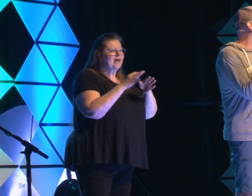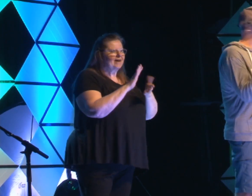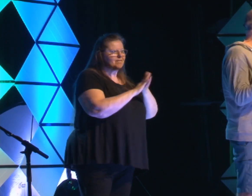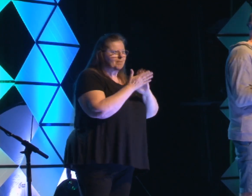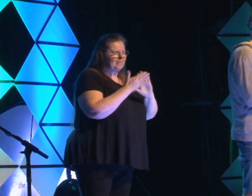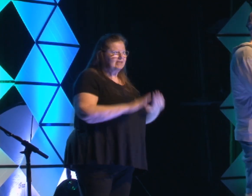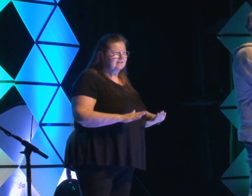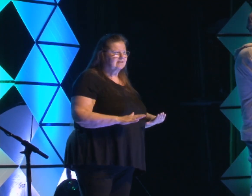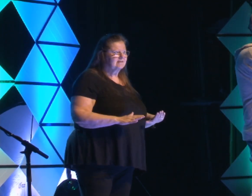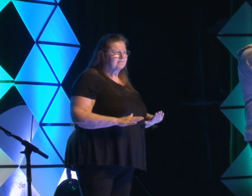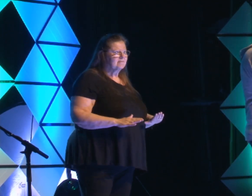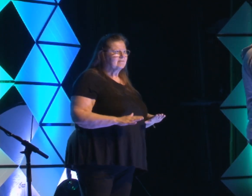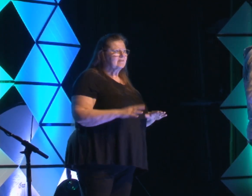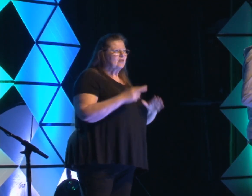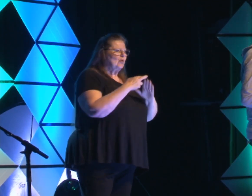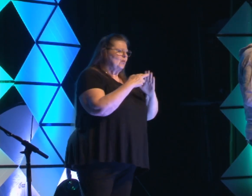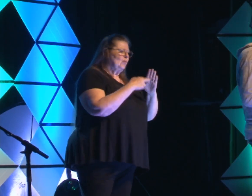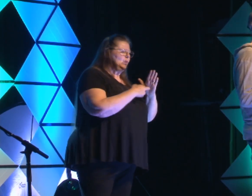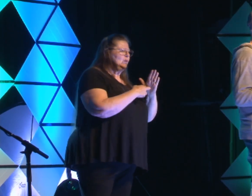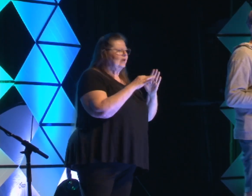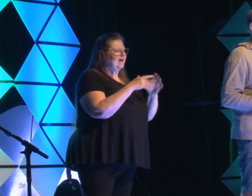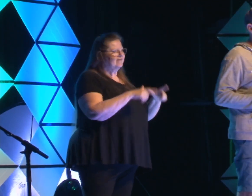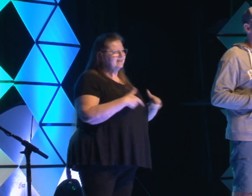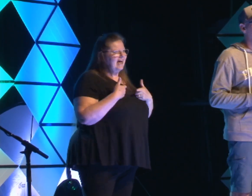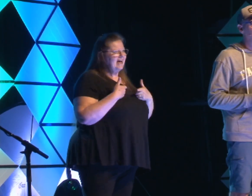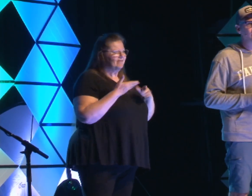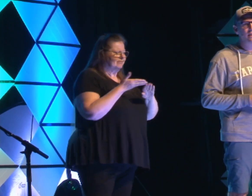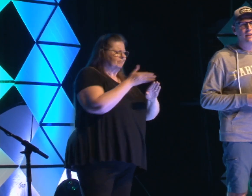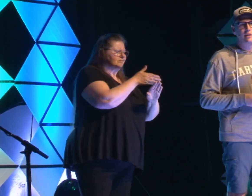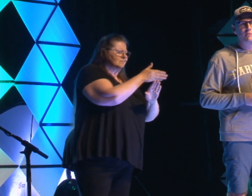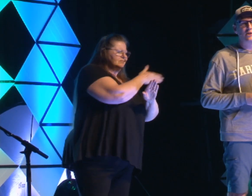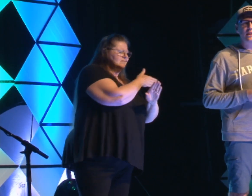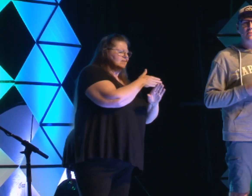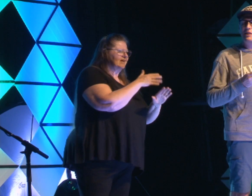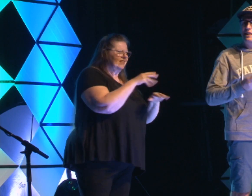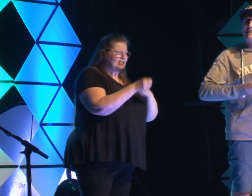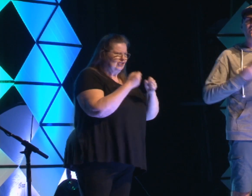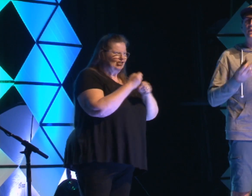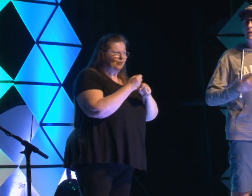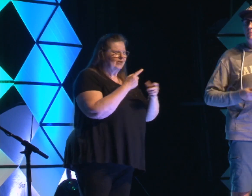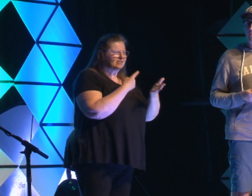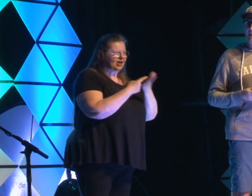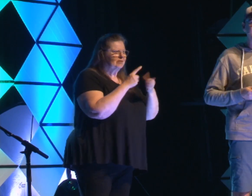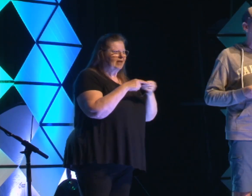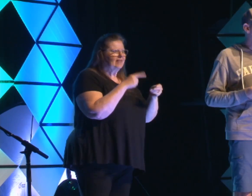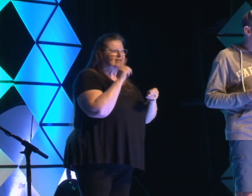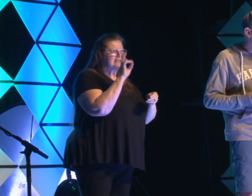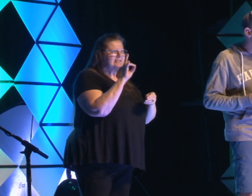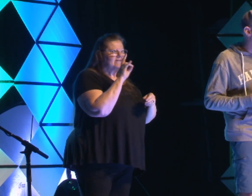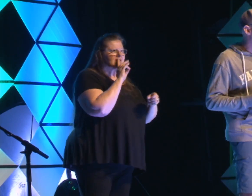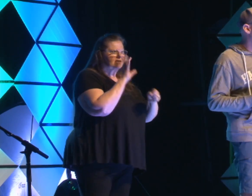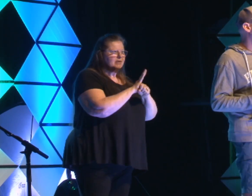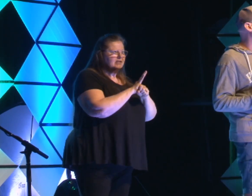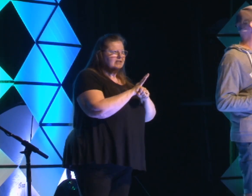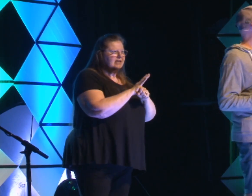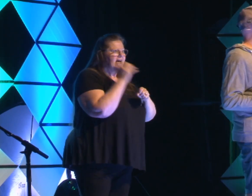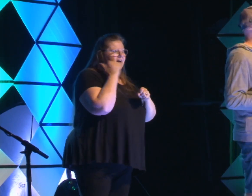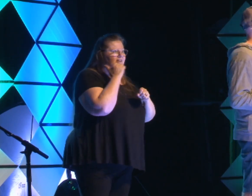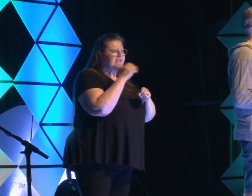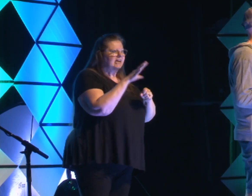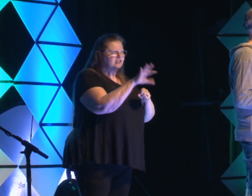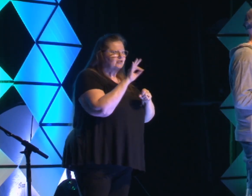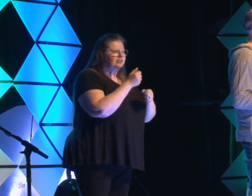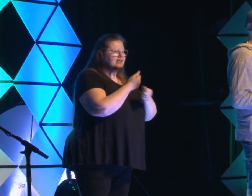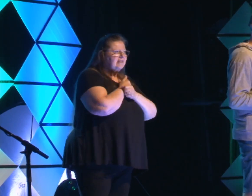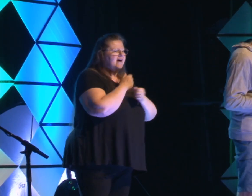this way of peace, this rule of life earlier this year. We talked about 7 commitments: daily choosing love, forgiveness,